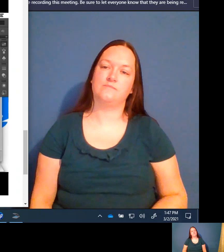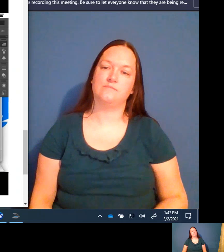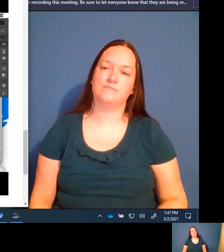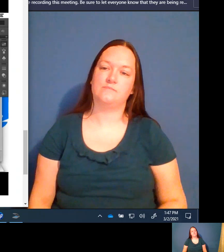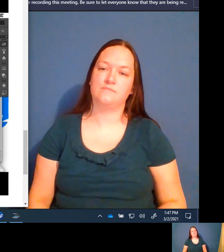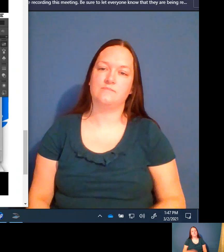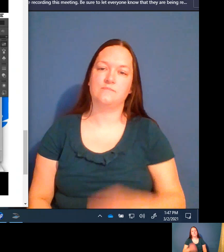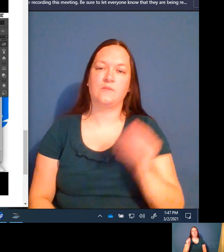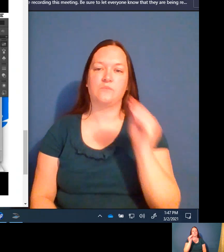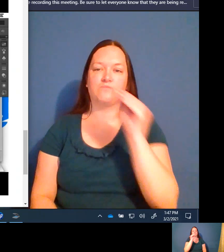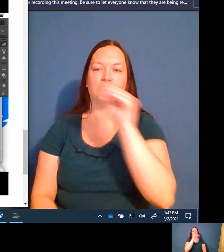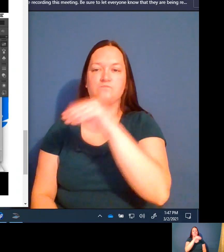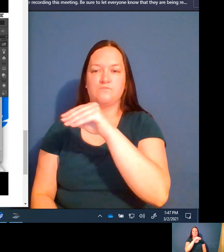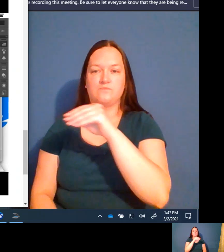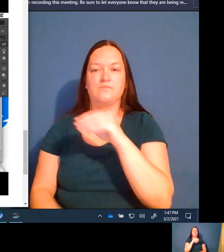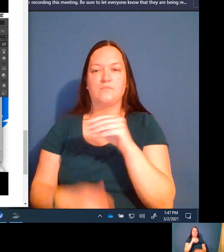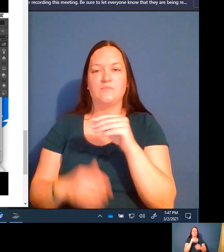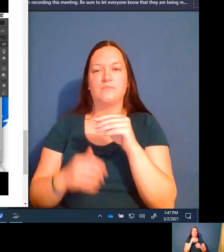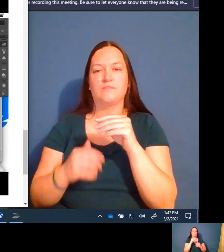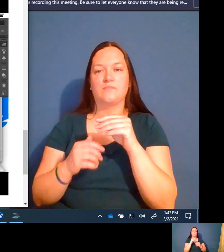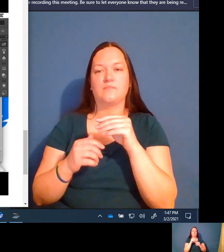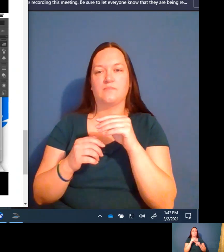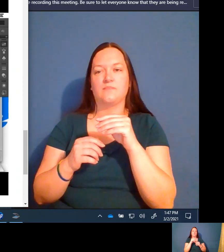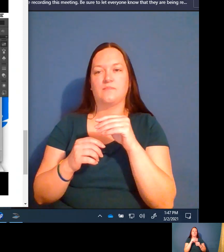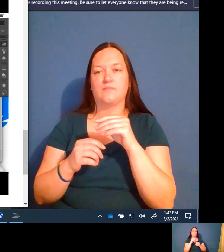Okay, get the majority of the color in there.